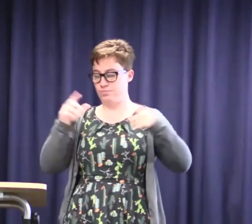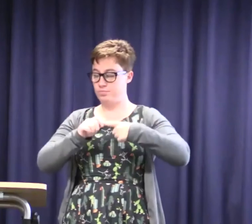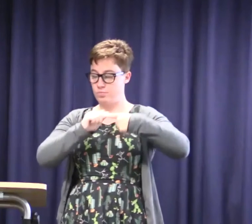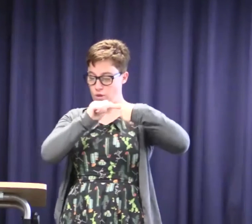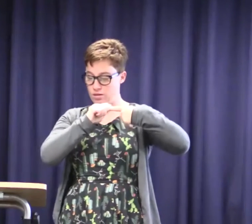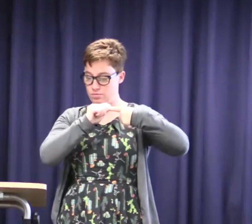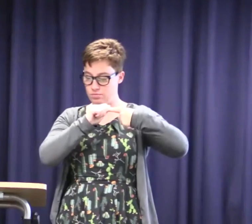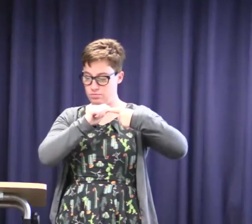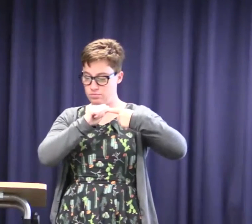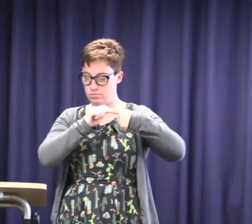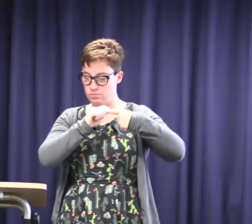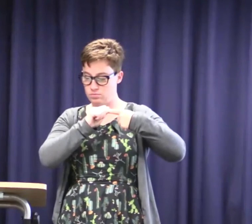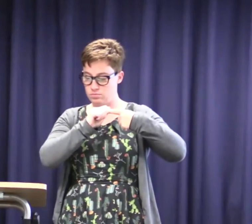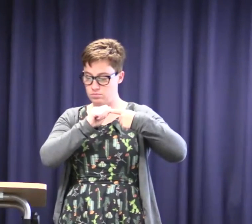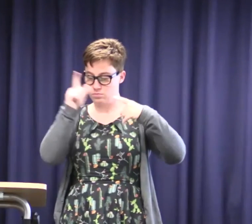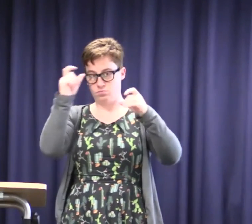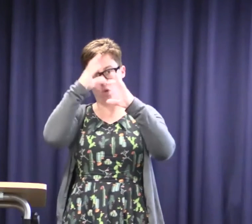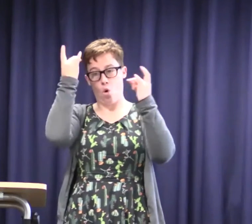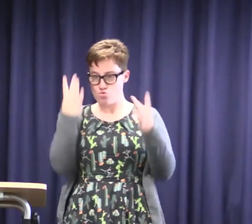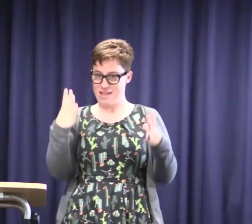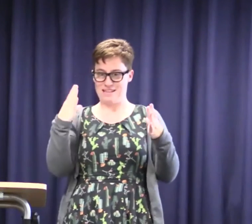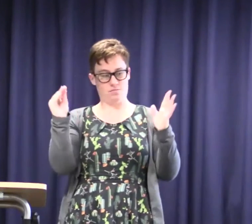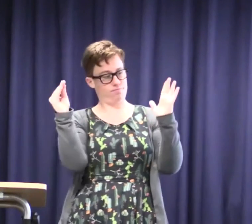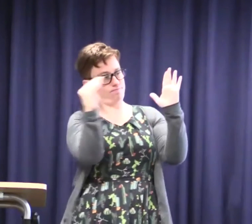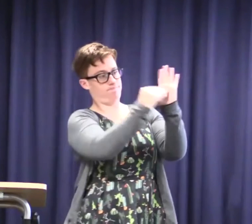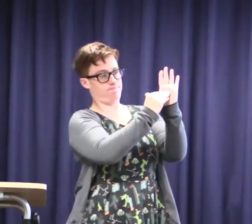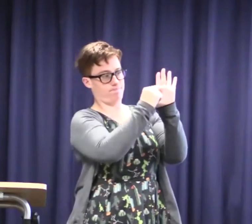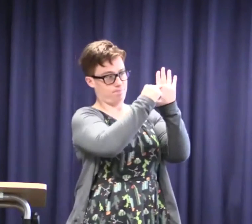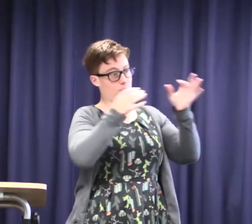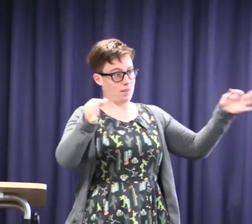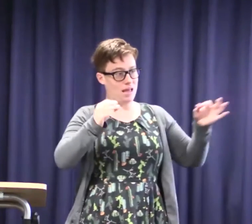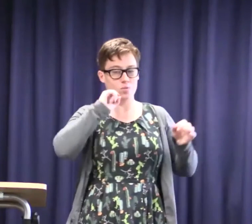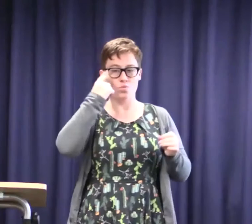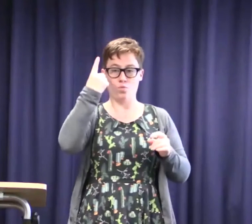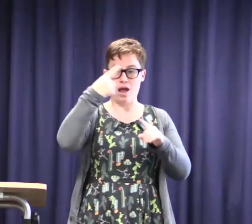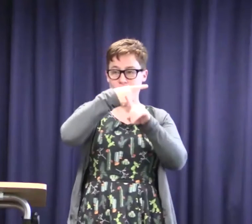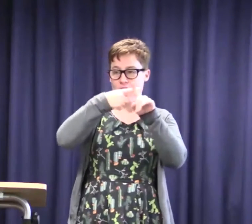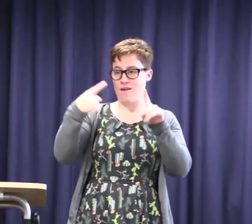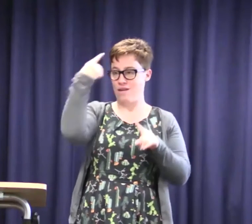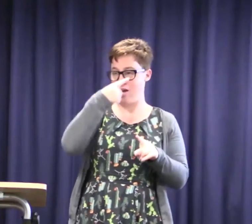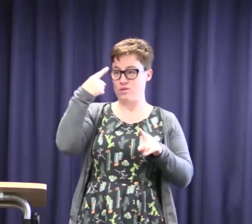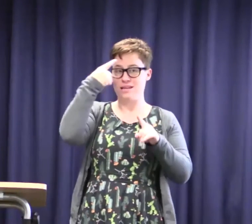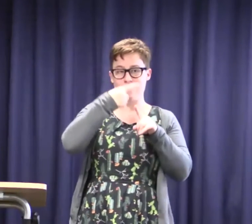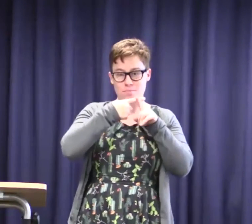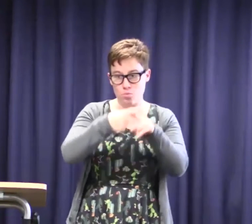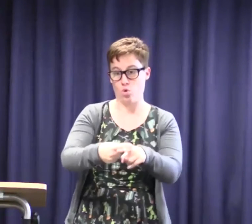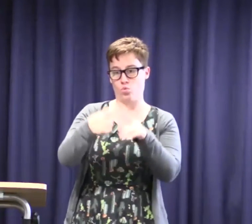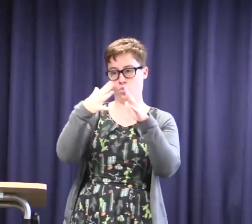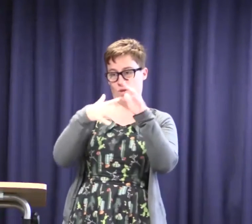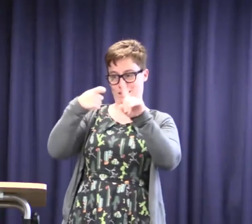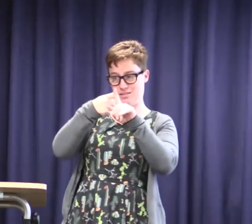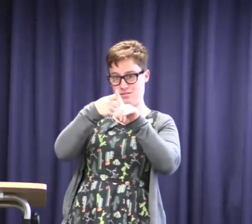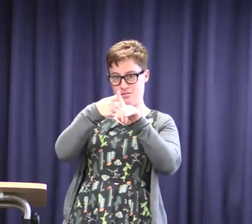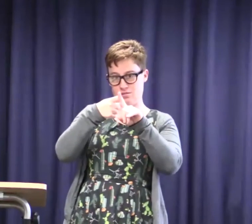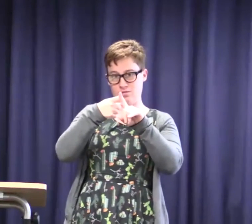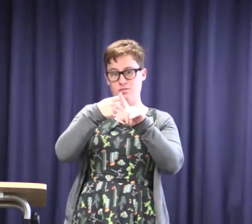services. And we're currently undertaking further analysis. Now, in summary, the NDIS plan for someone with hearing loss and